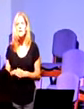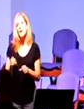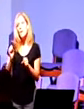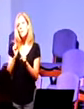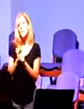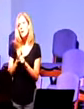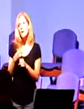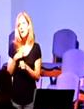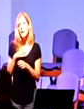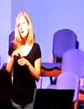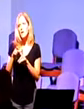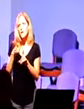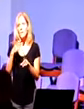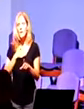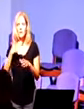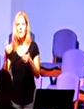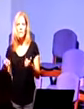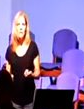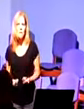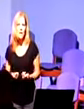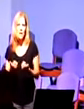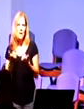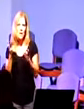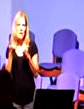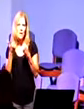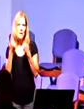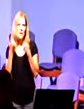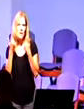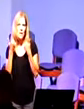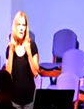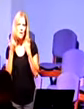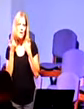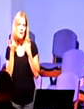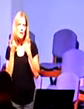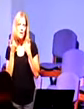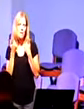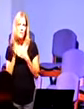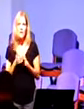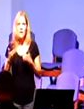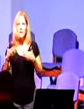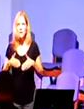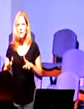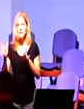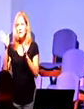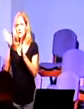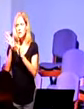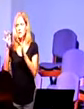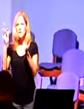blessing out of my life. May